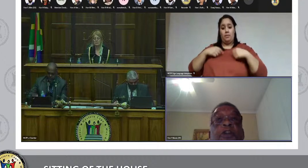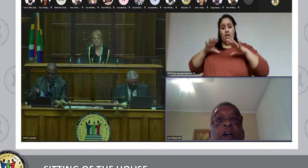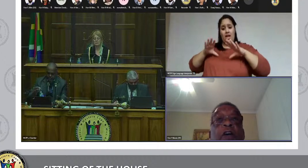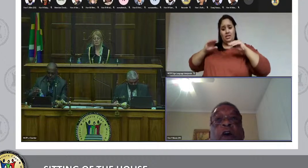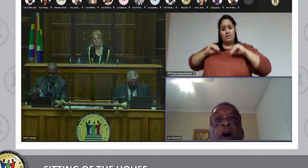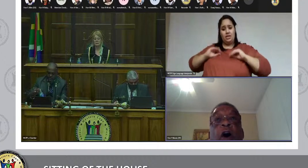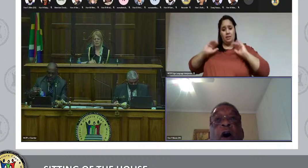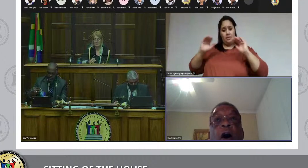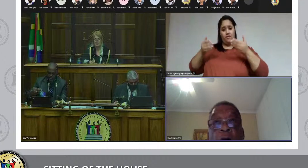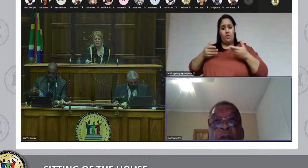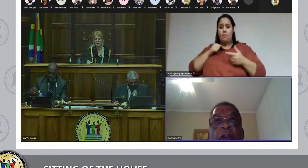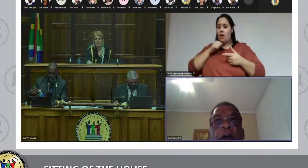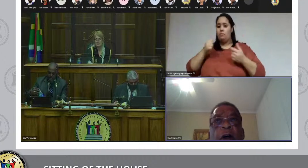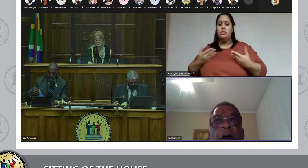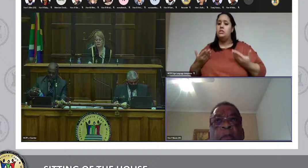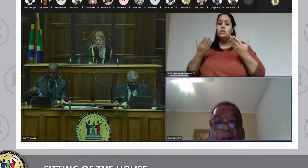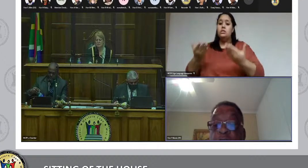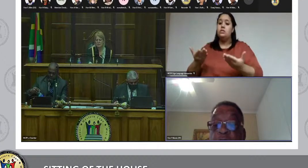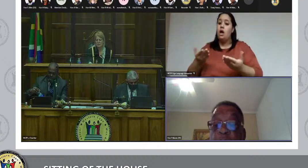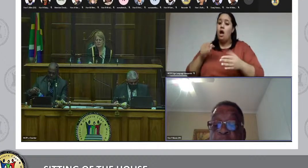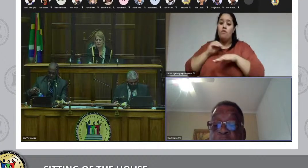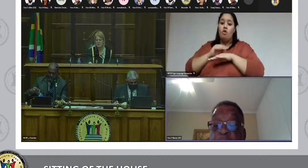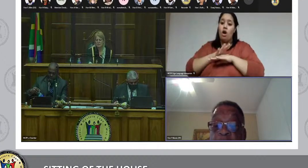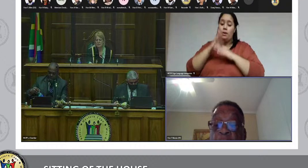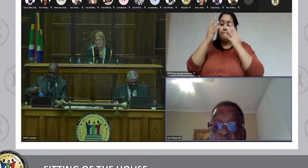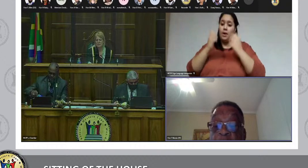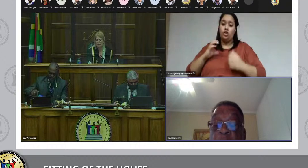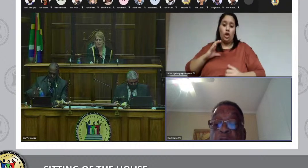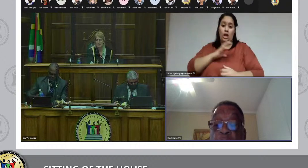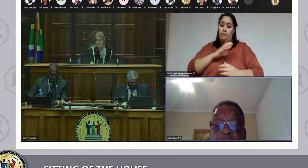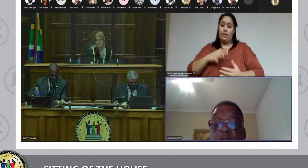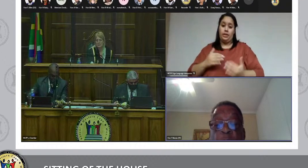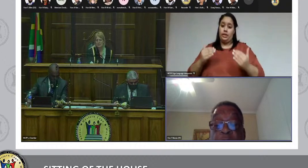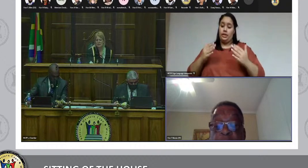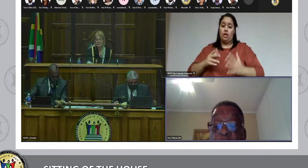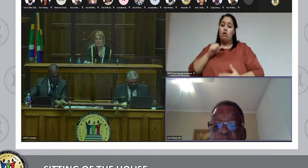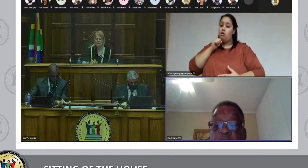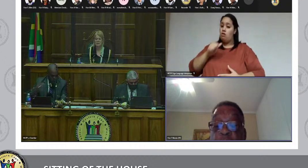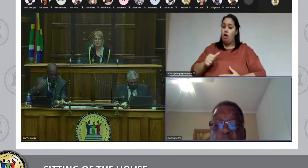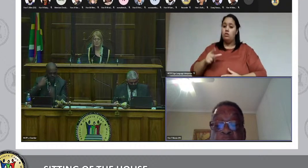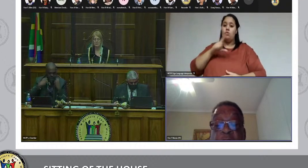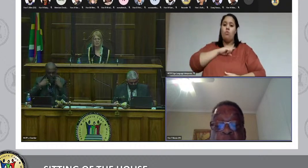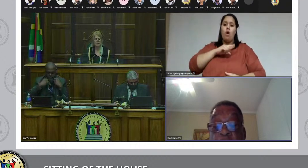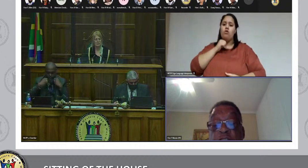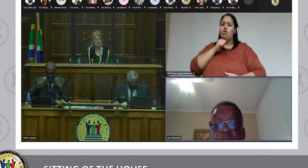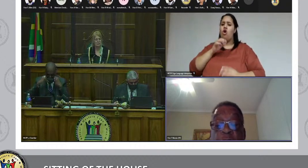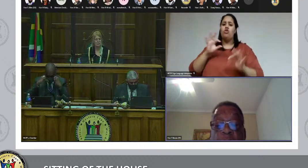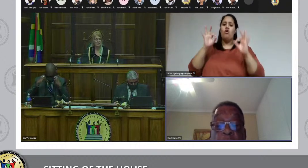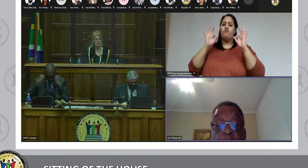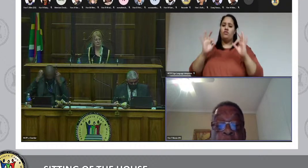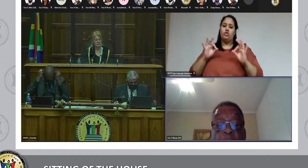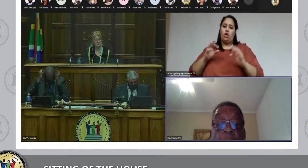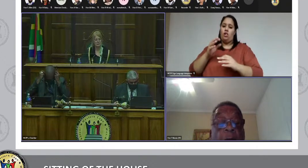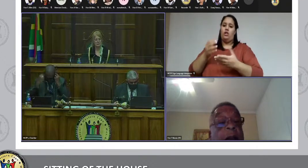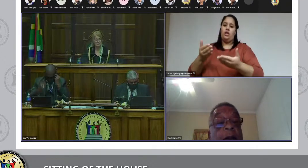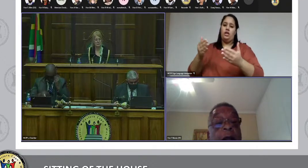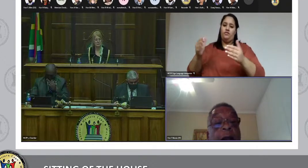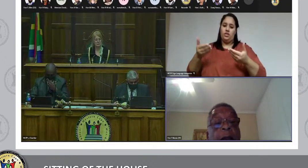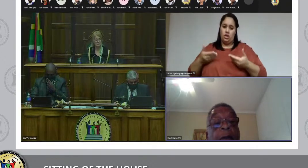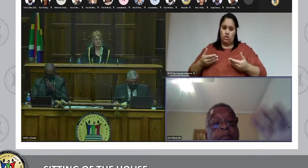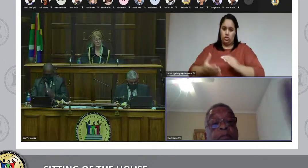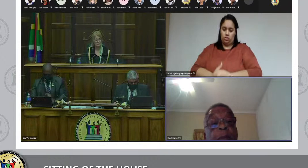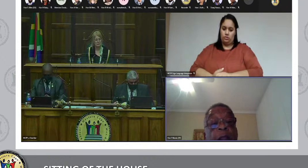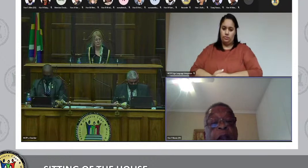although I don't serve on the Budget Committee, because it was an official invitation.